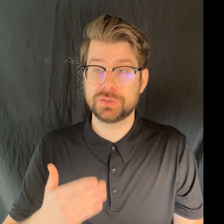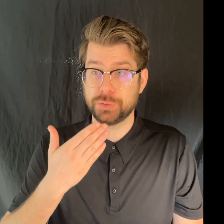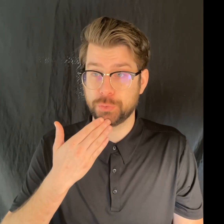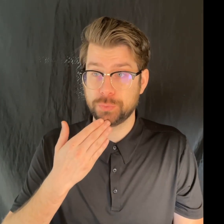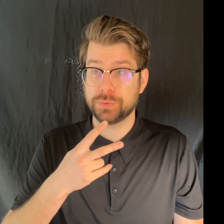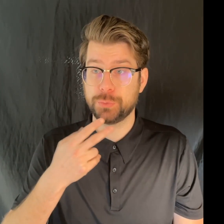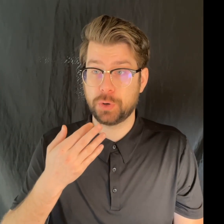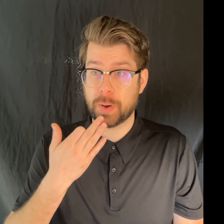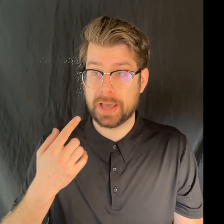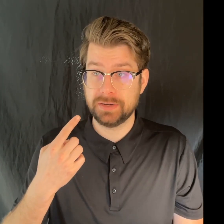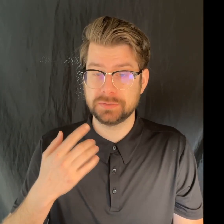2. You go ahead.